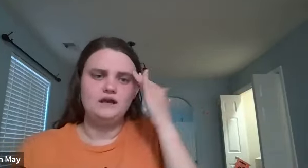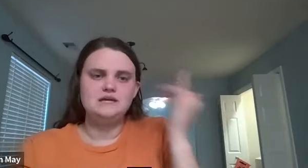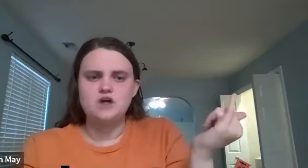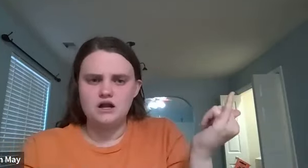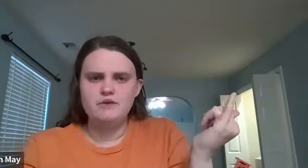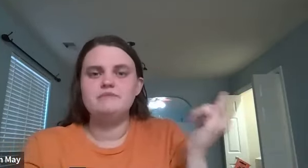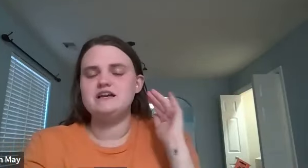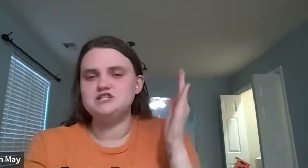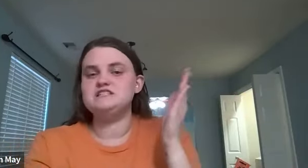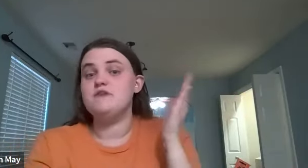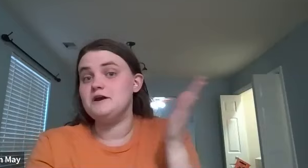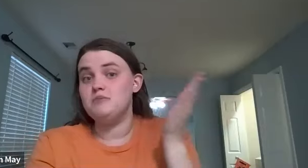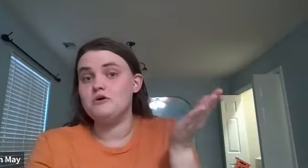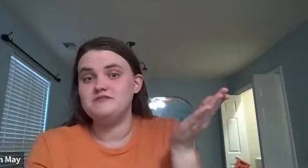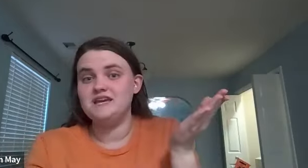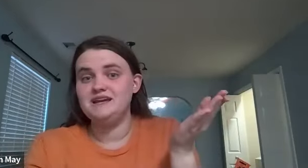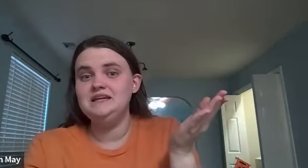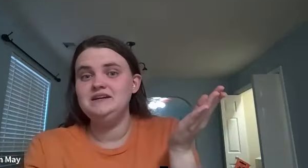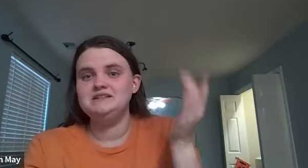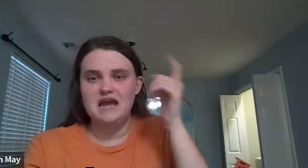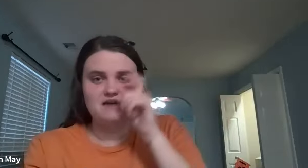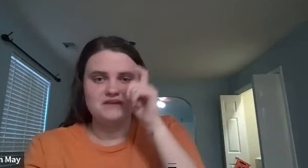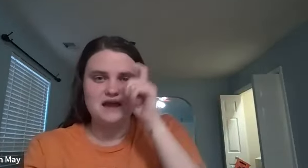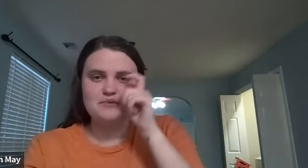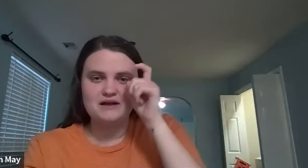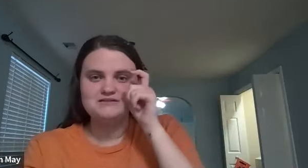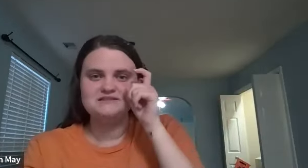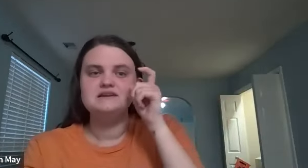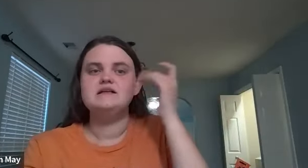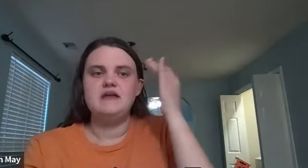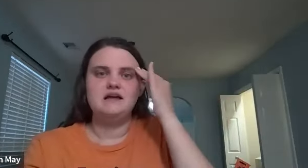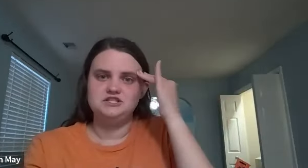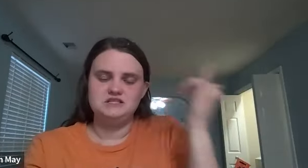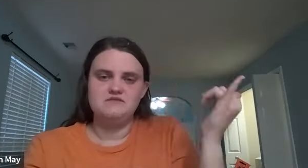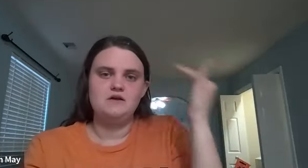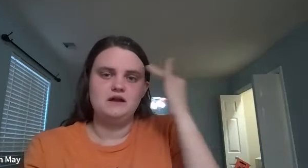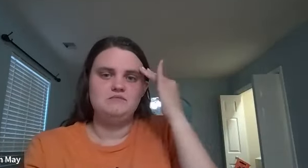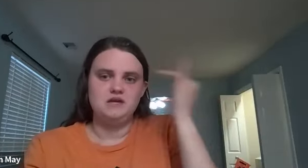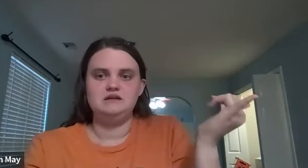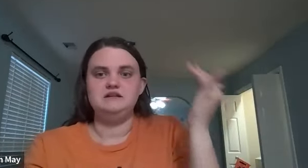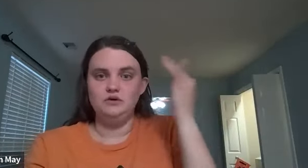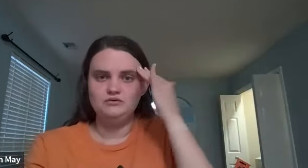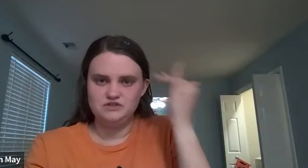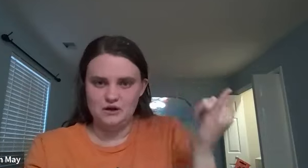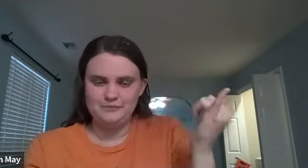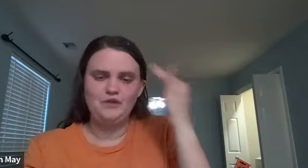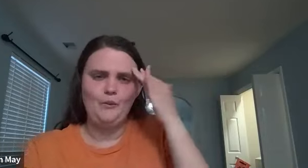keep talking about it, but that's just, it's a very important thing to have the eyebrows. That's just a very big deal. So